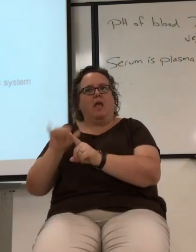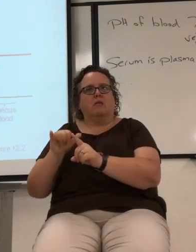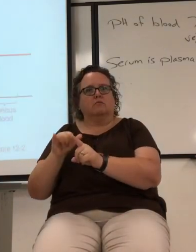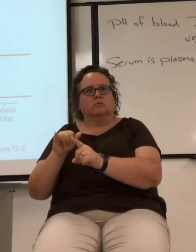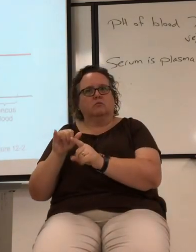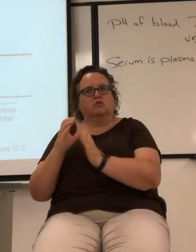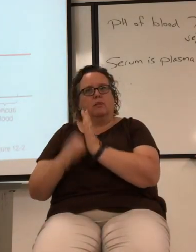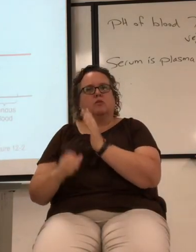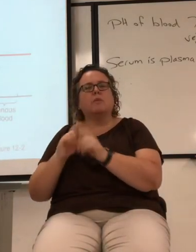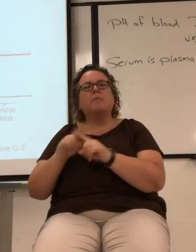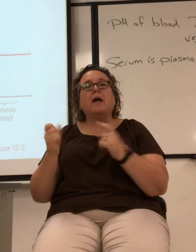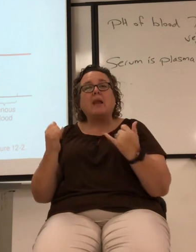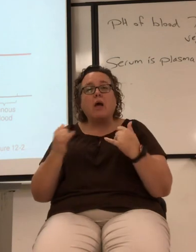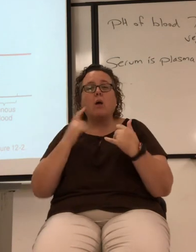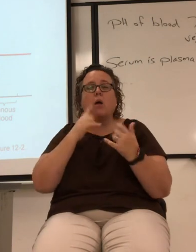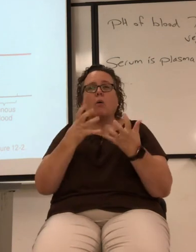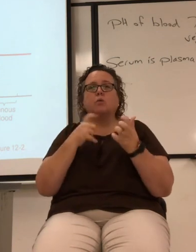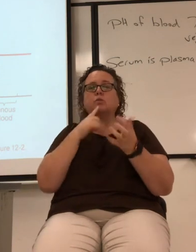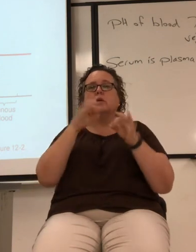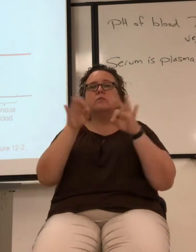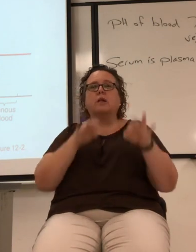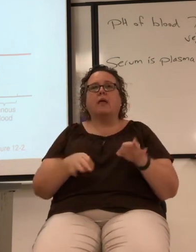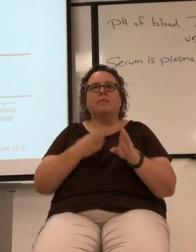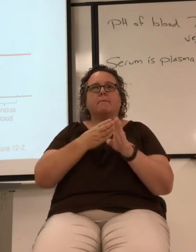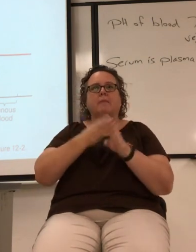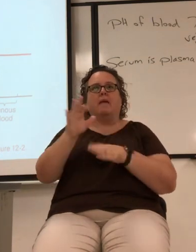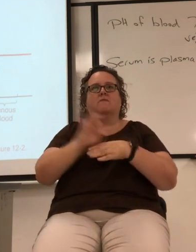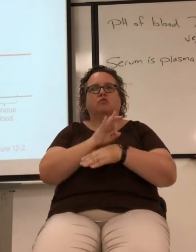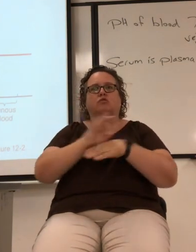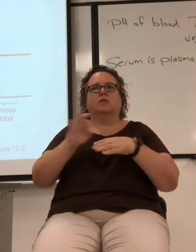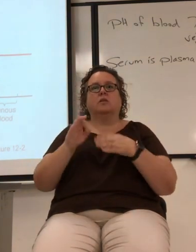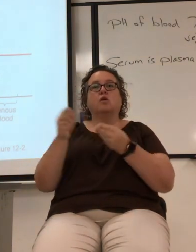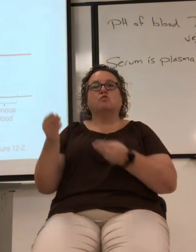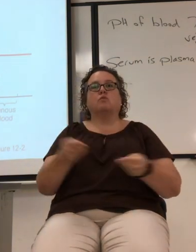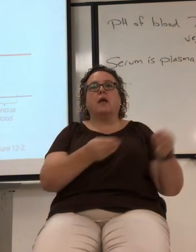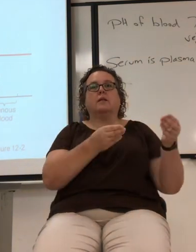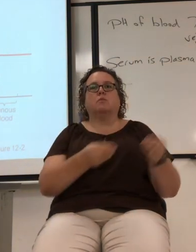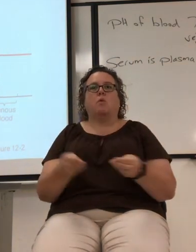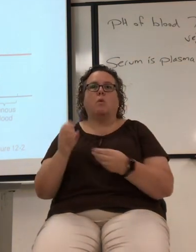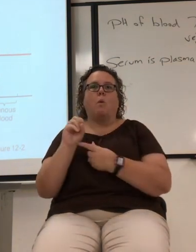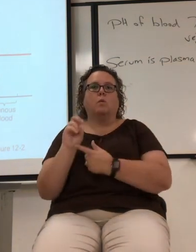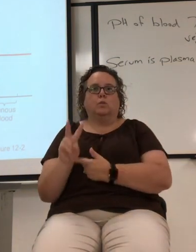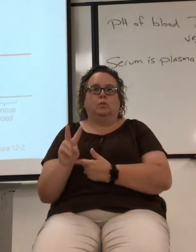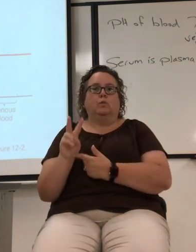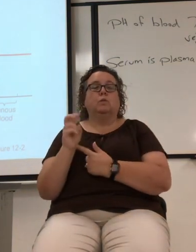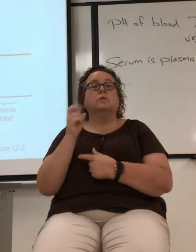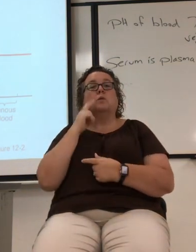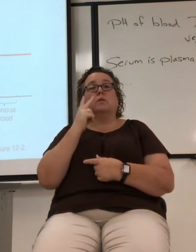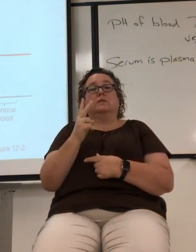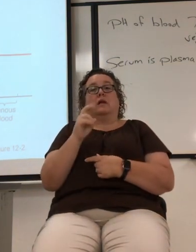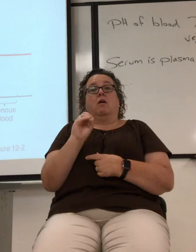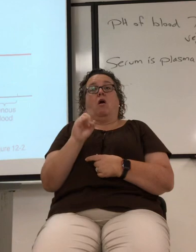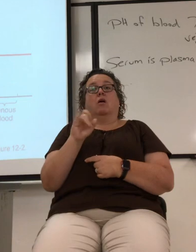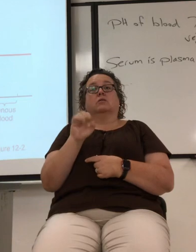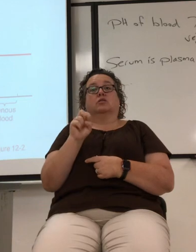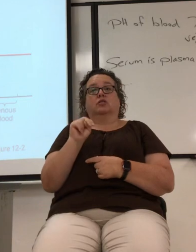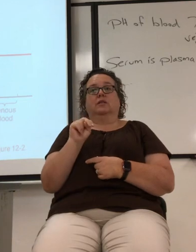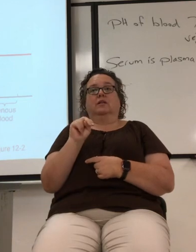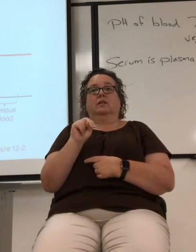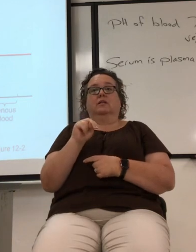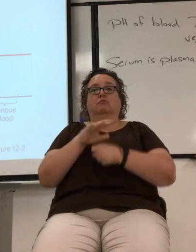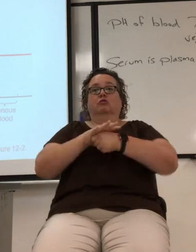But at least let me show you the main function here. Transport O2. So look at the oxygen tension or oxygen pressure